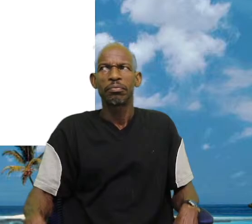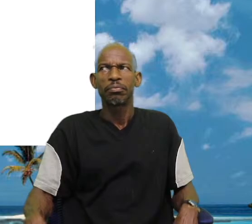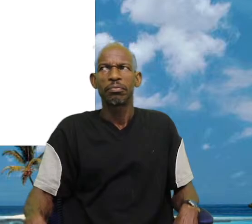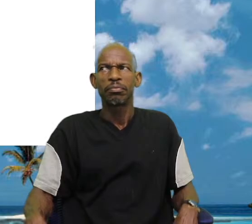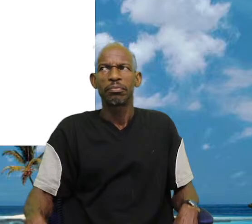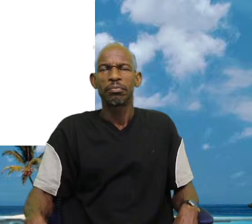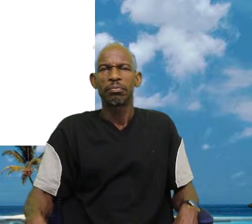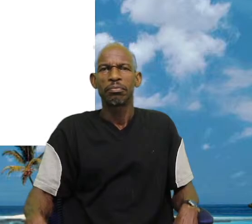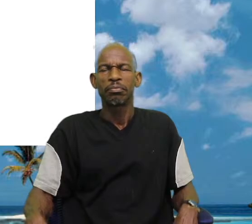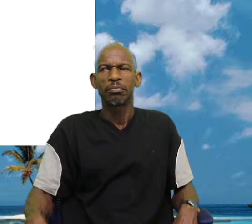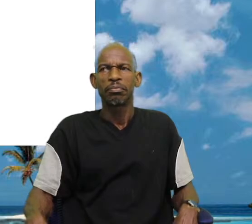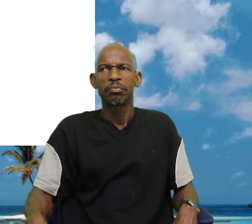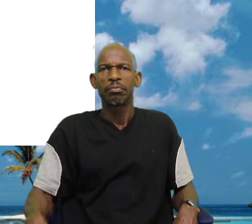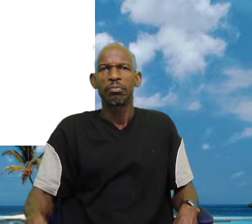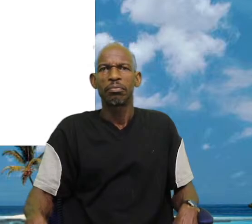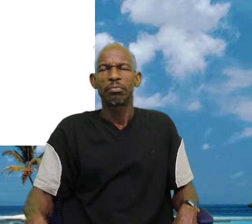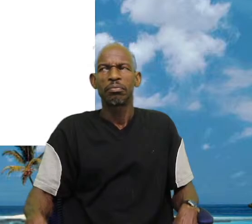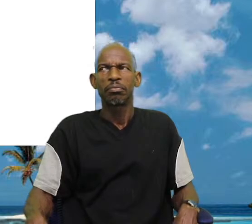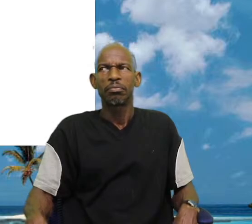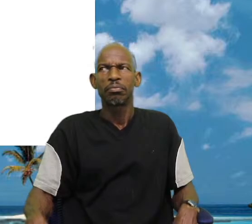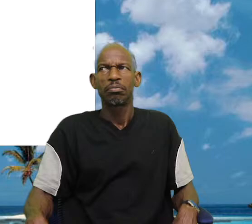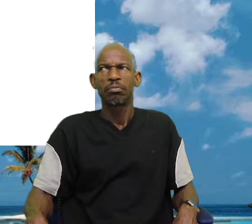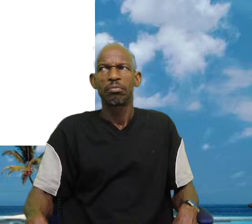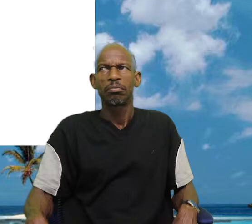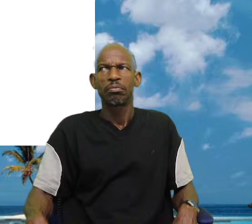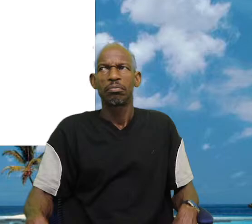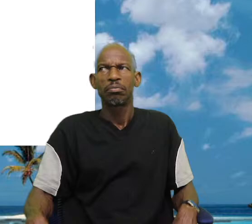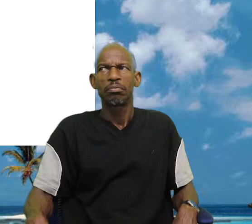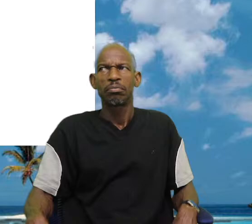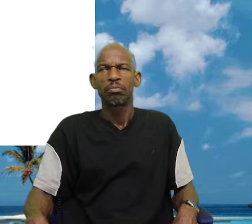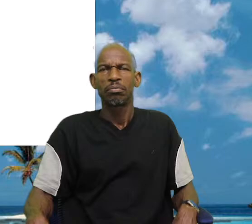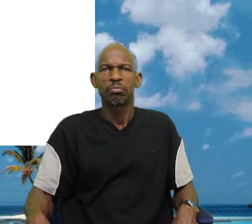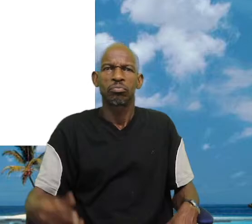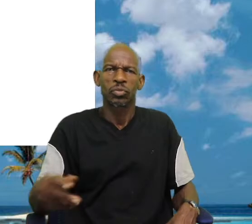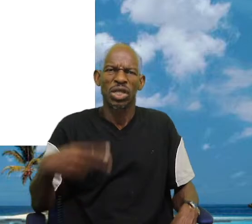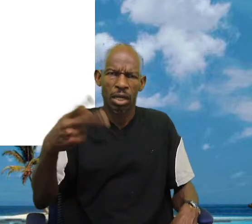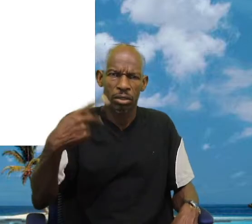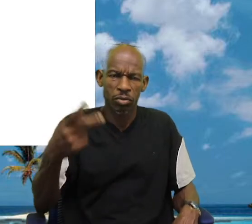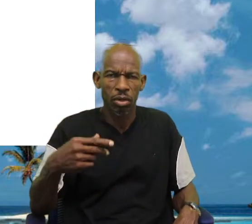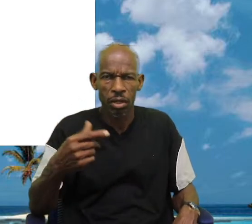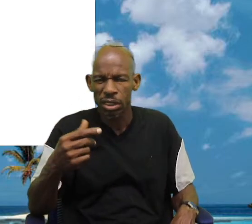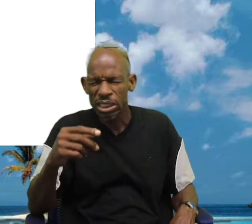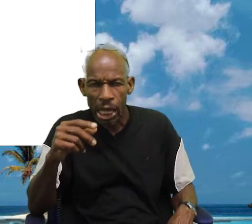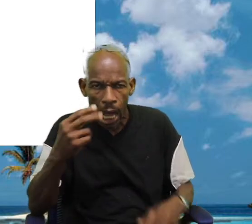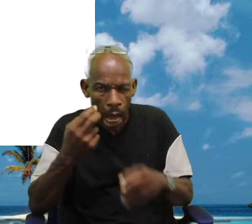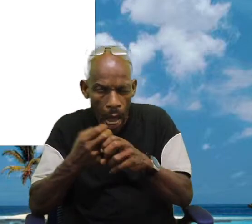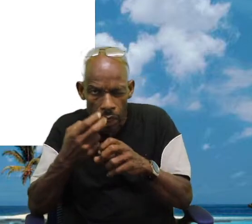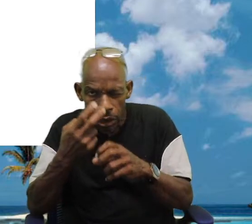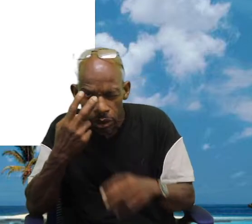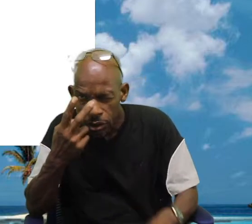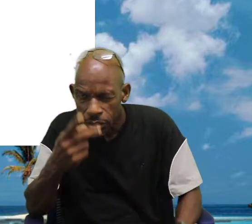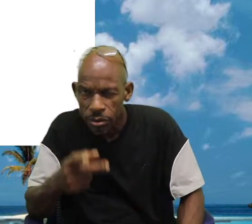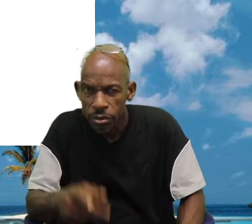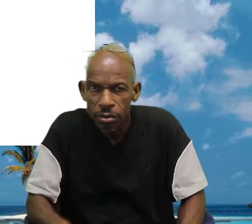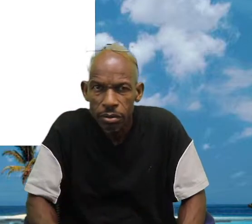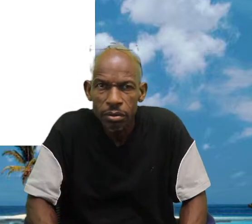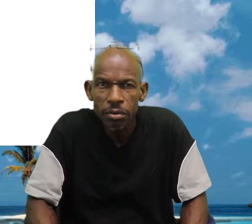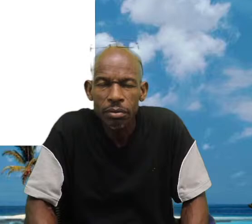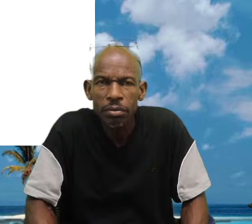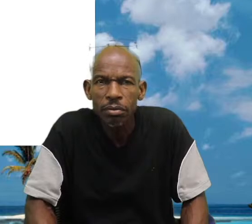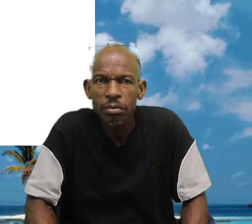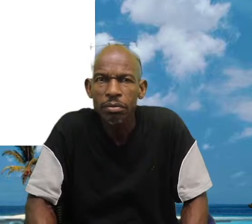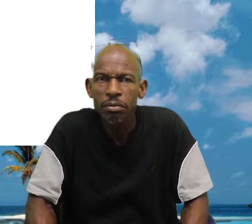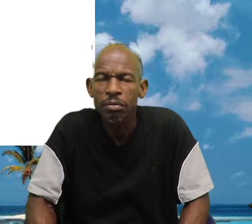verb. I'm looking at the verb. Okay, just sign it over for me again. I'm not seeing you very. All right, the verb.